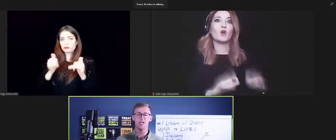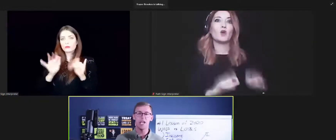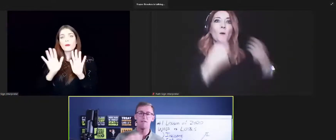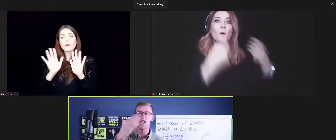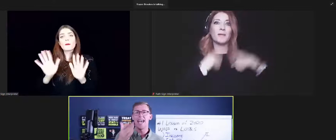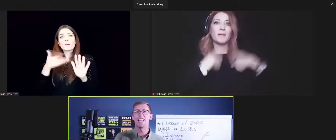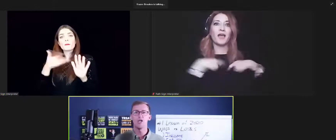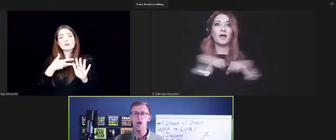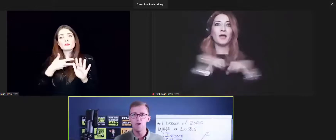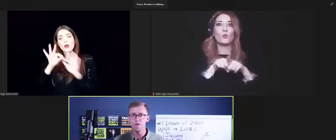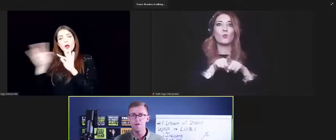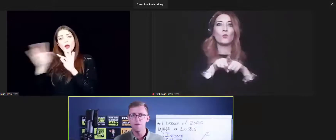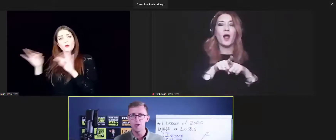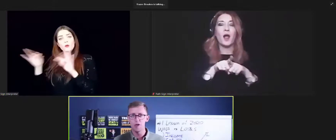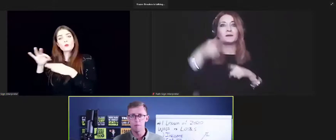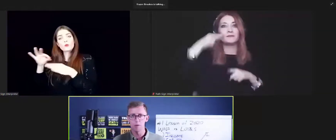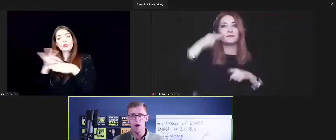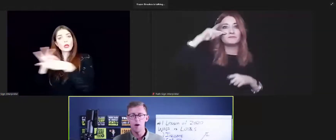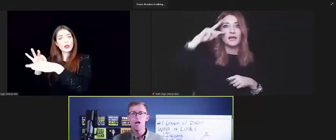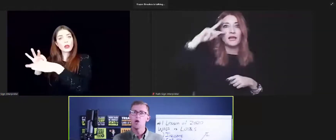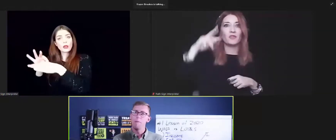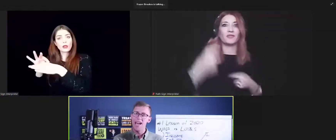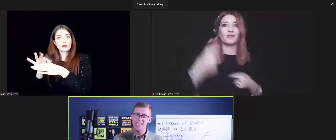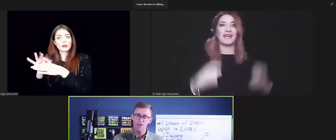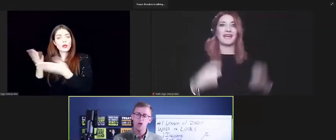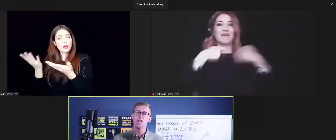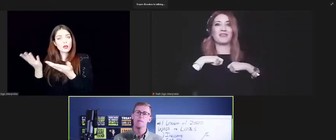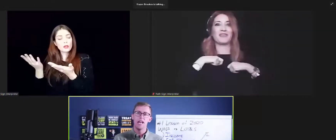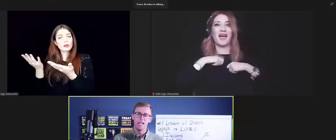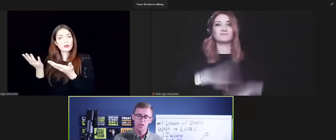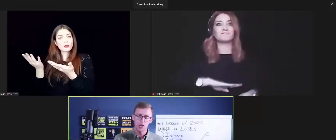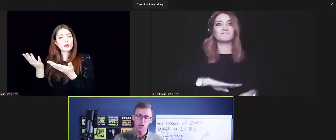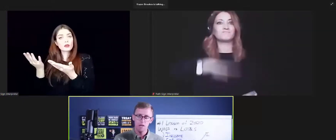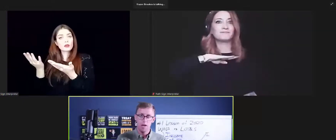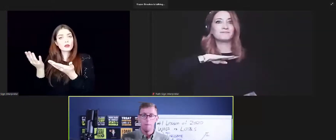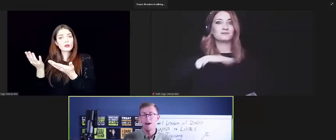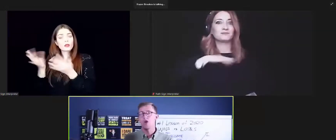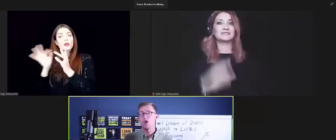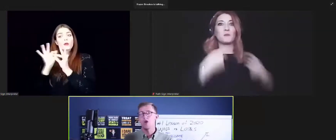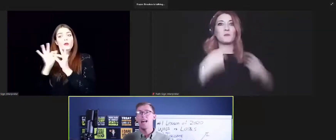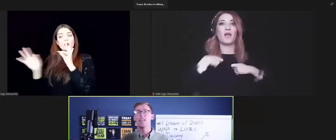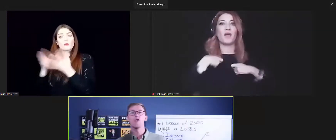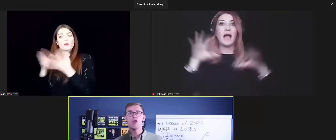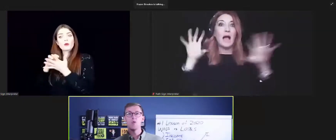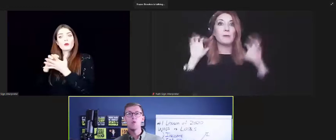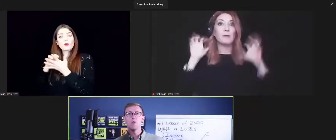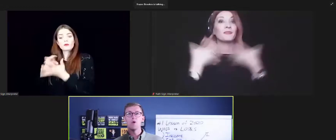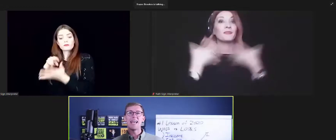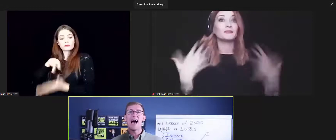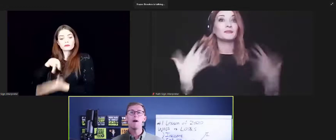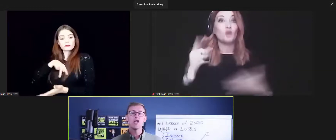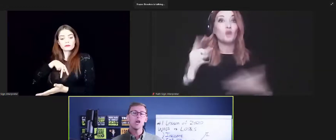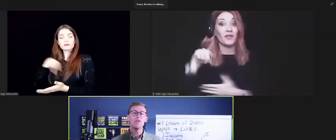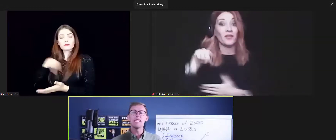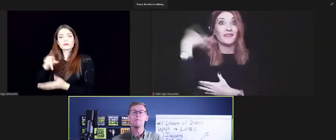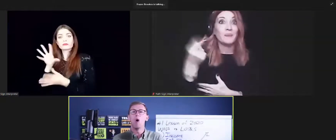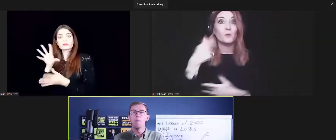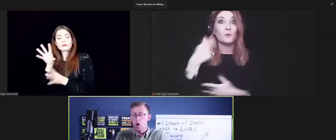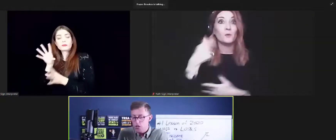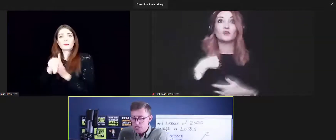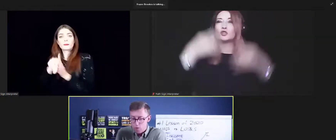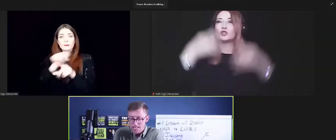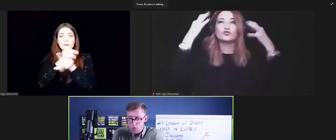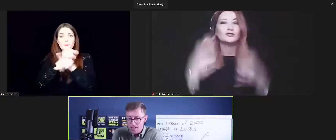themselves into you for you to be able to grow. So pay attention to them, listen to them. My challenge to you would be, how are you going to read more books